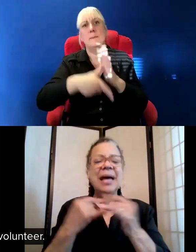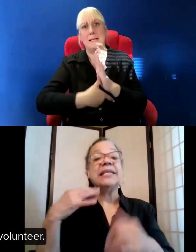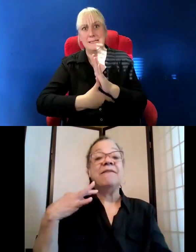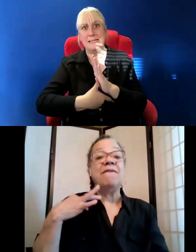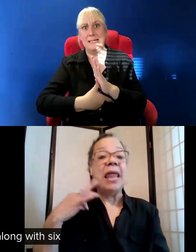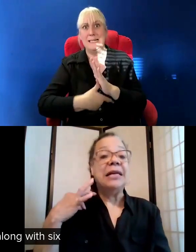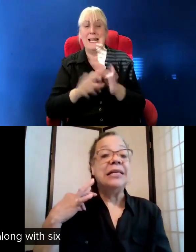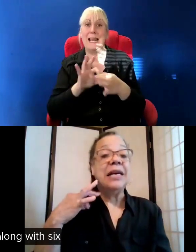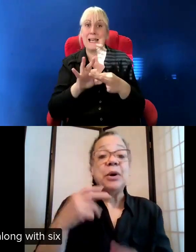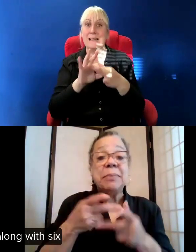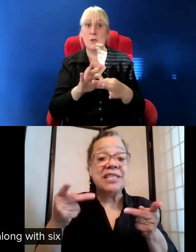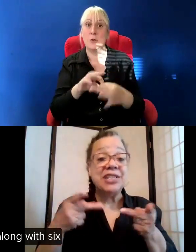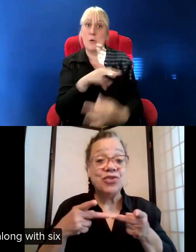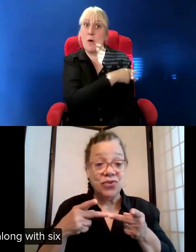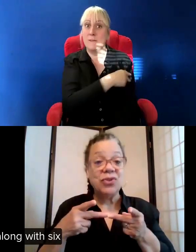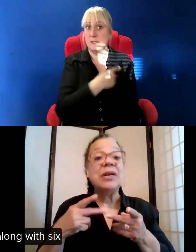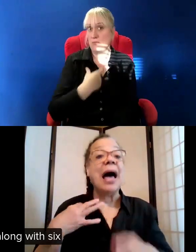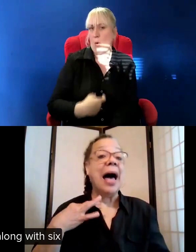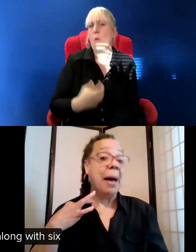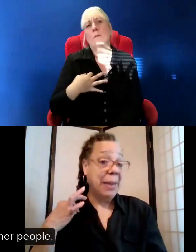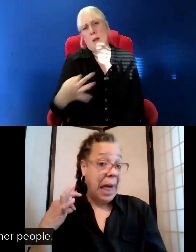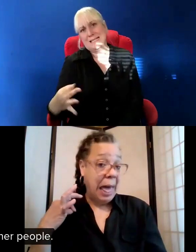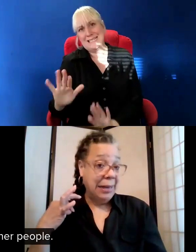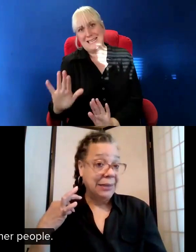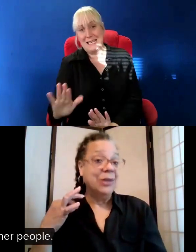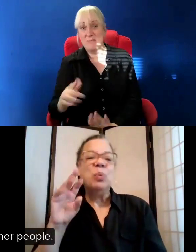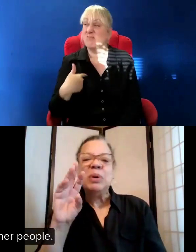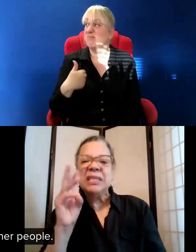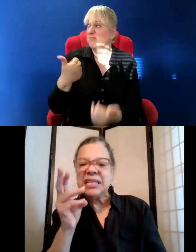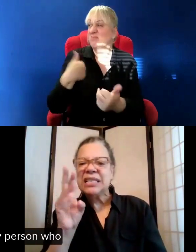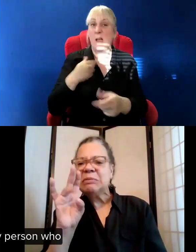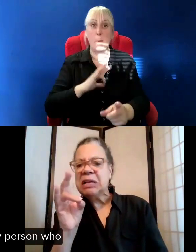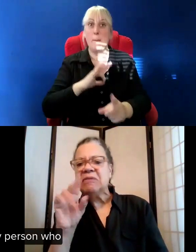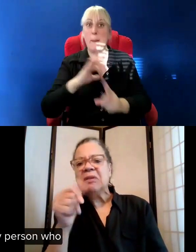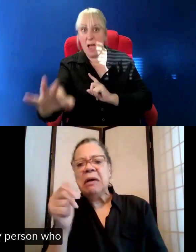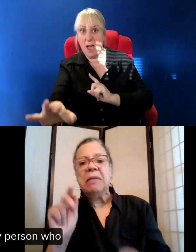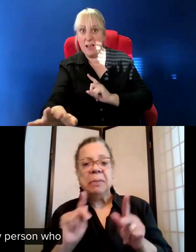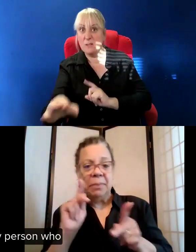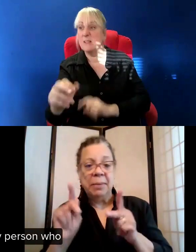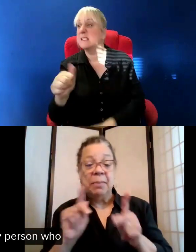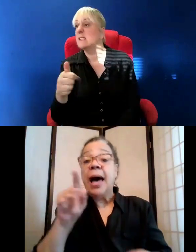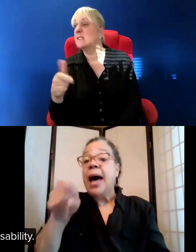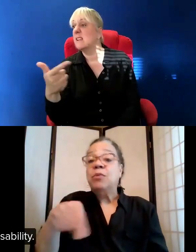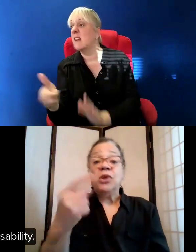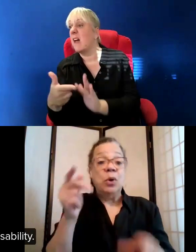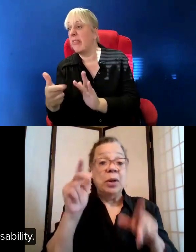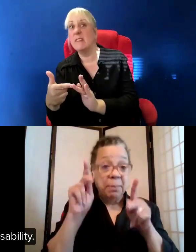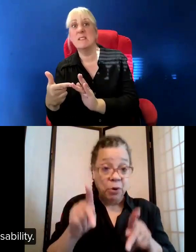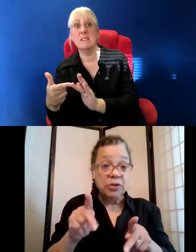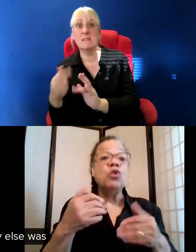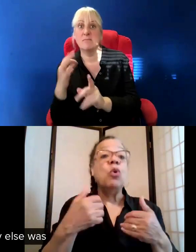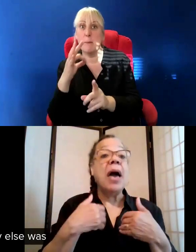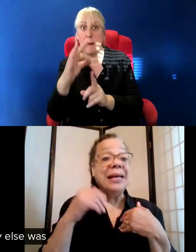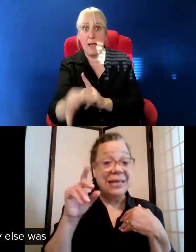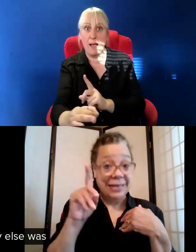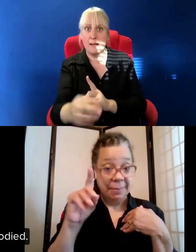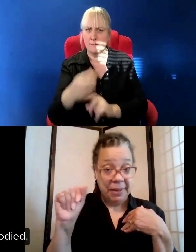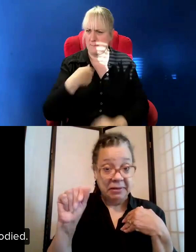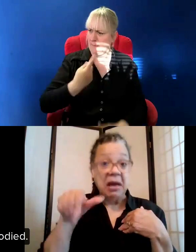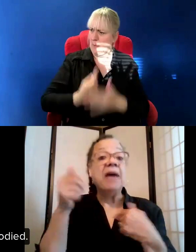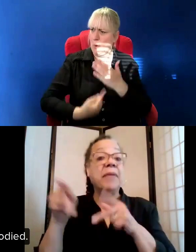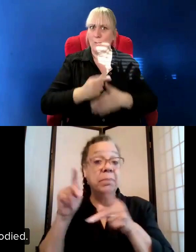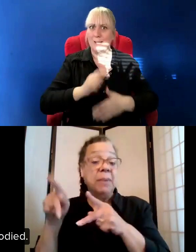volunteer. So I applied along with 6 or 7 other people. I was the only person who had a disability. Everybody else